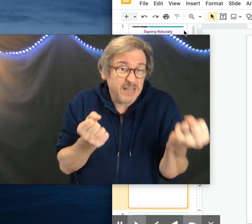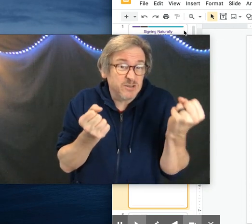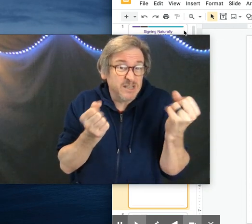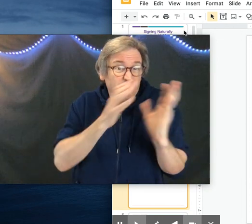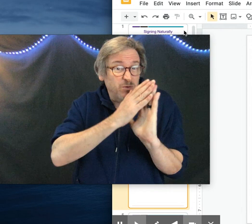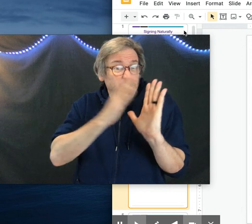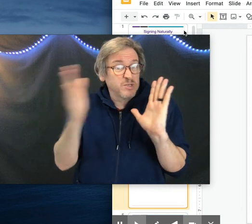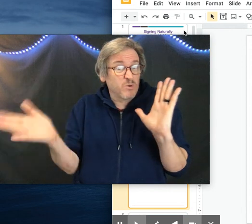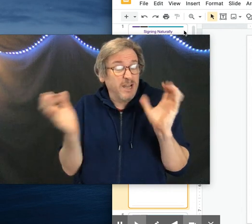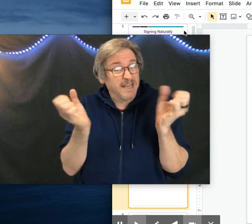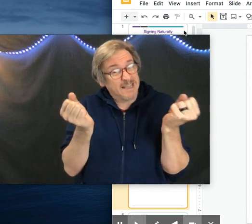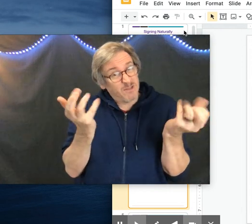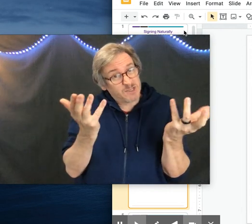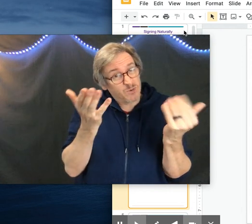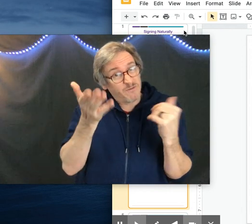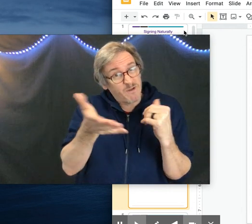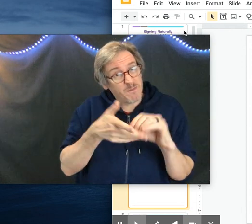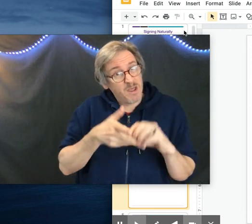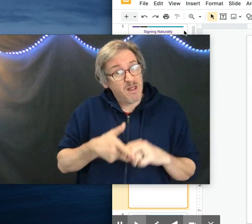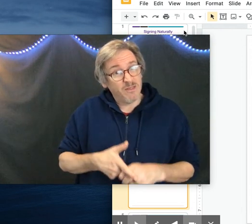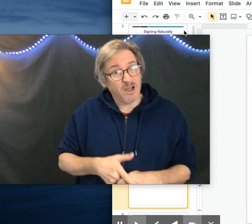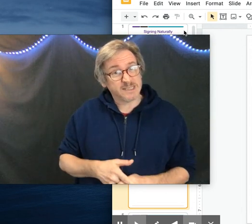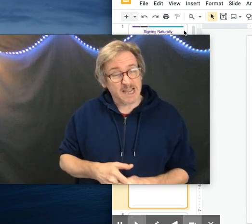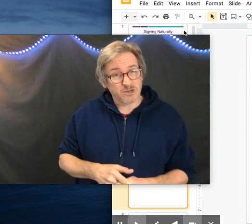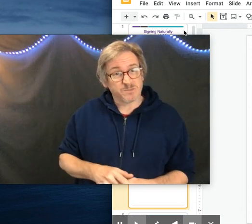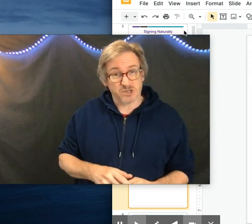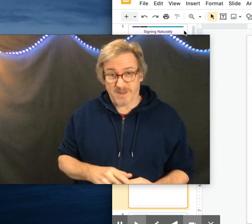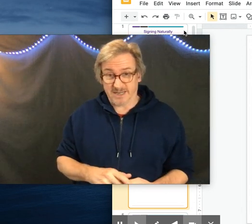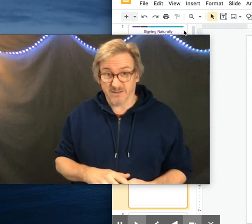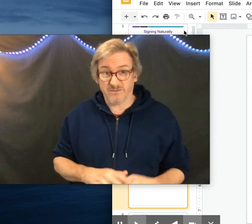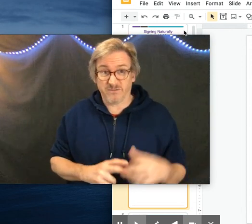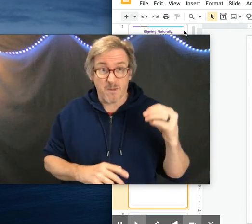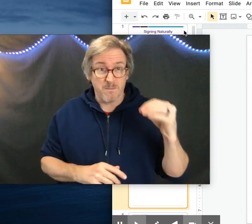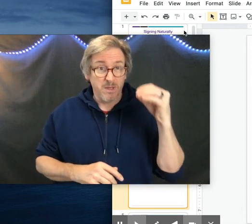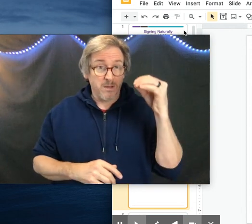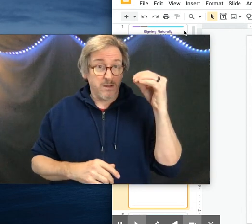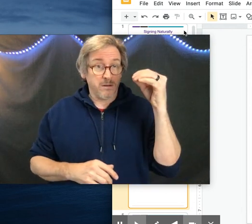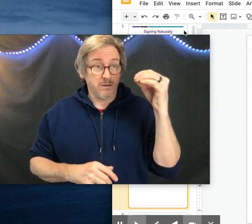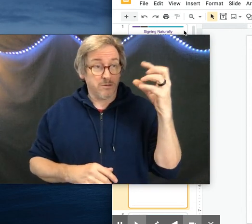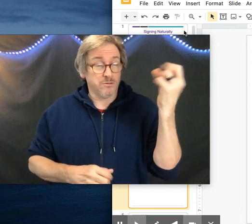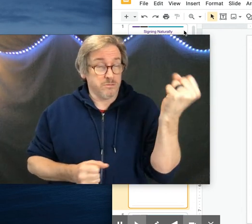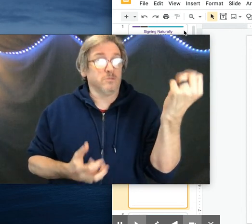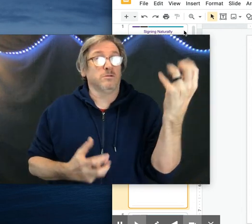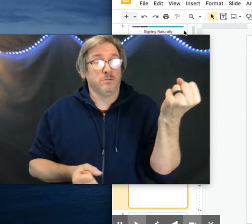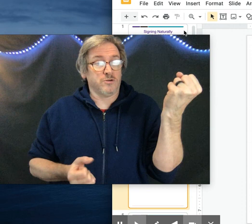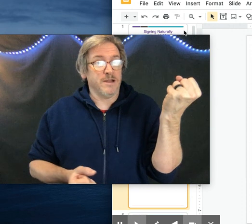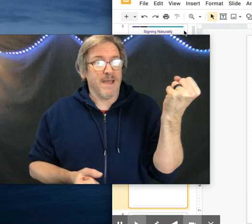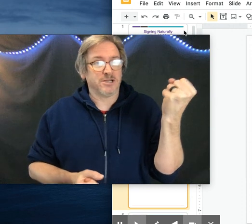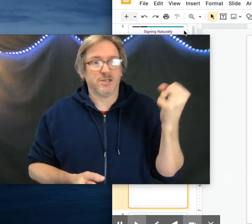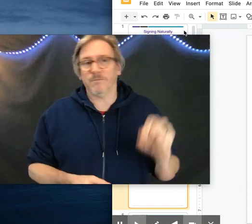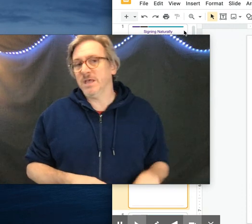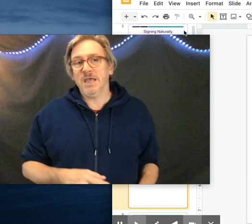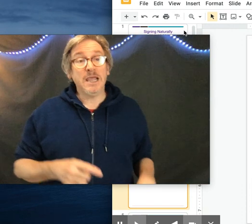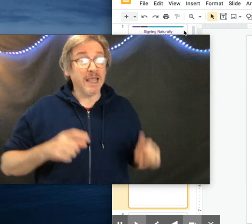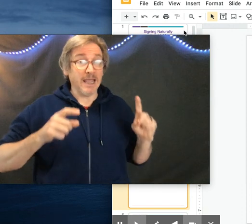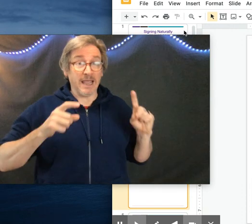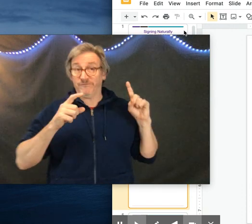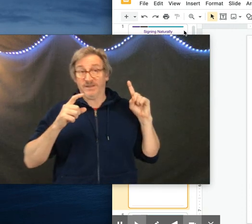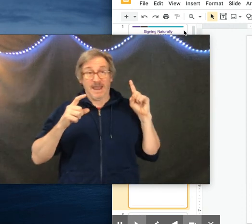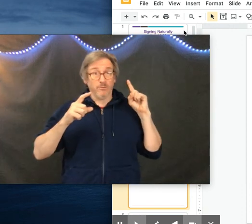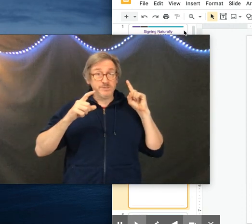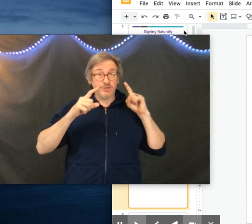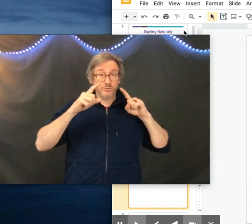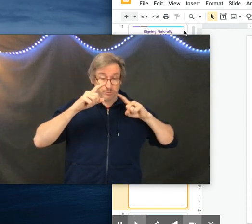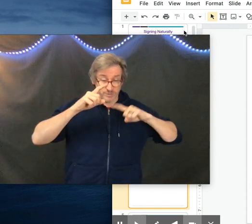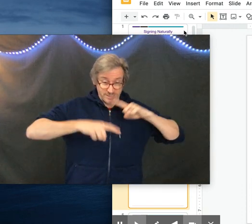to take yourself through the story and tell the story from the signer's perspective, from trying to match them. If